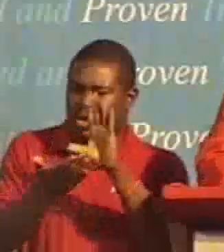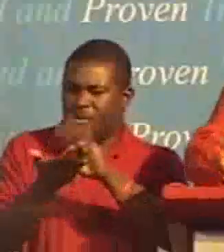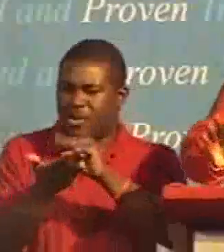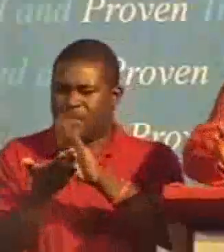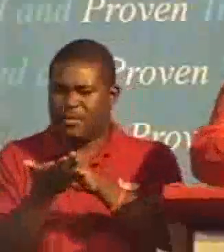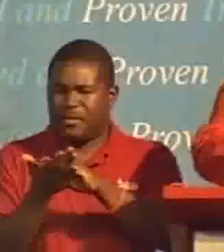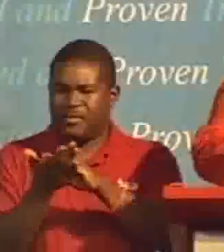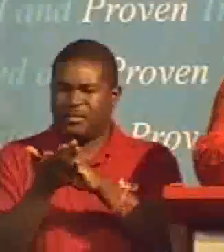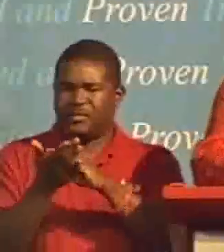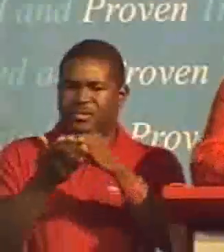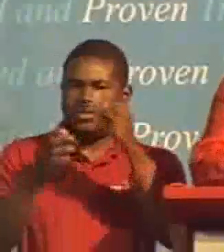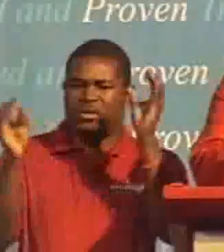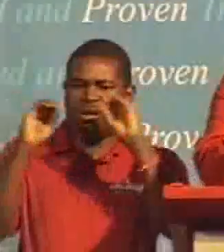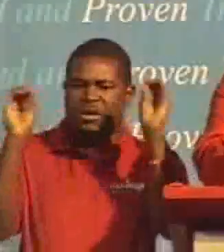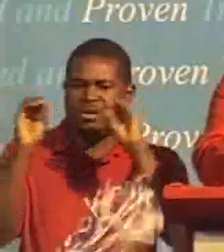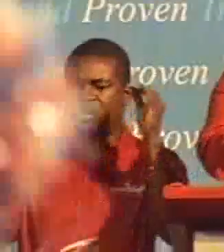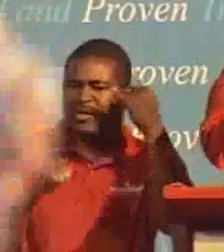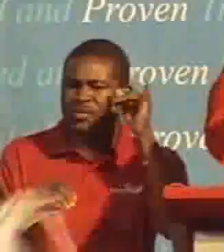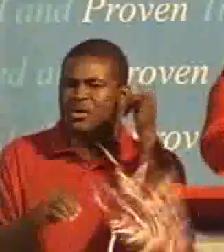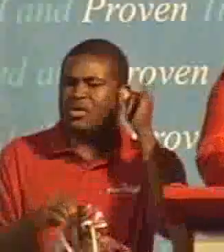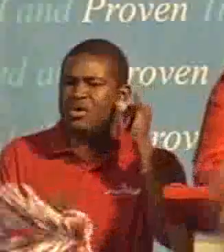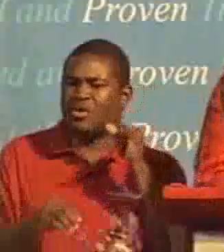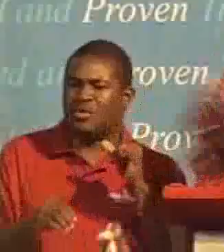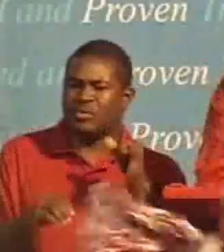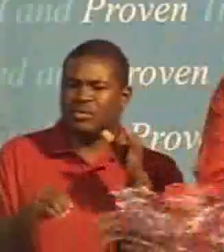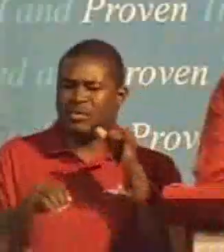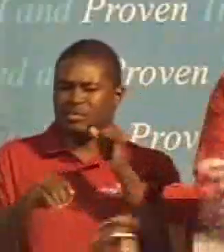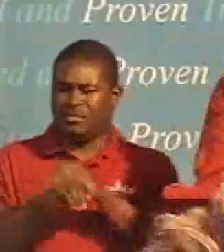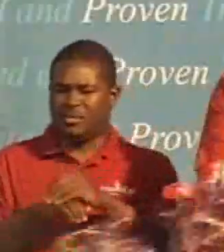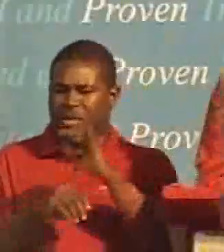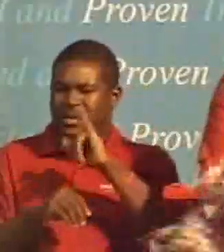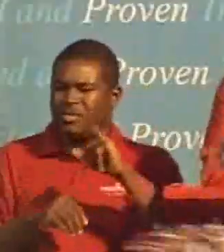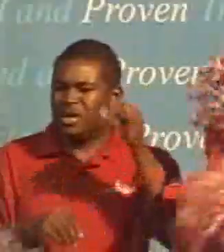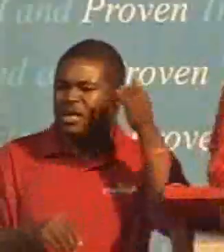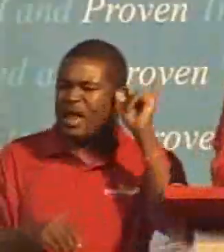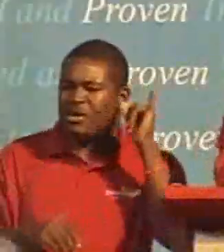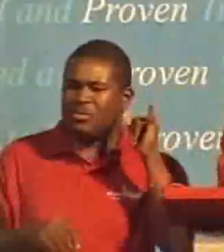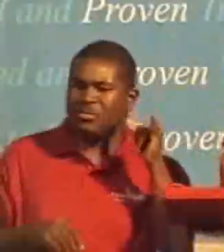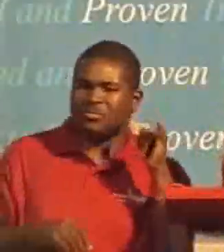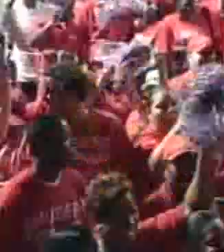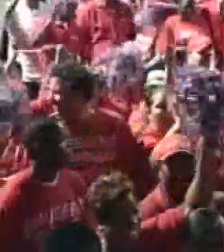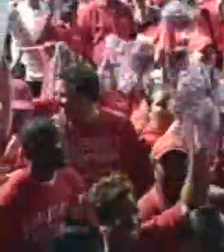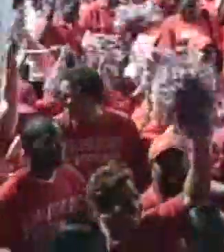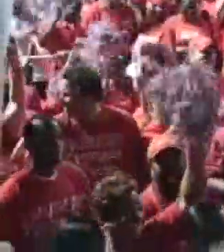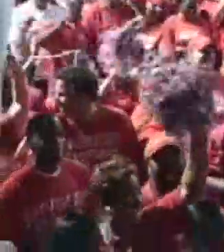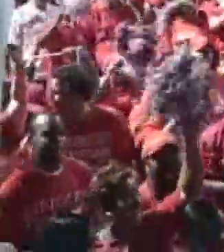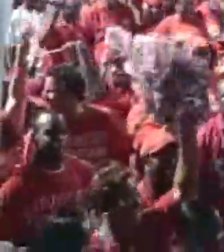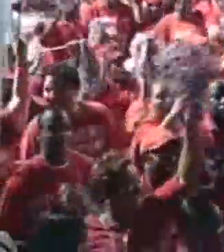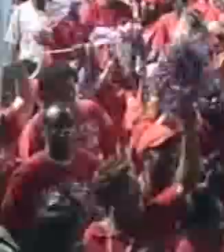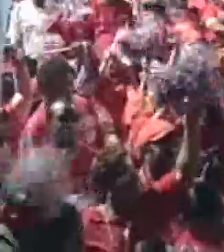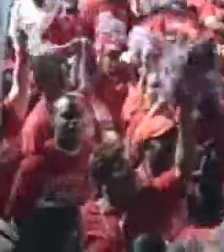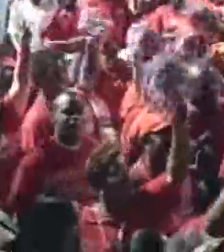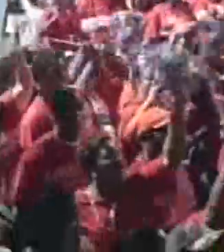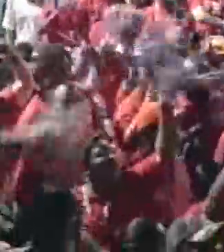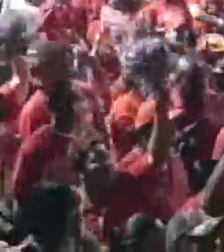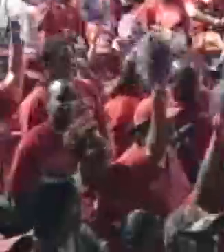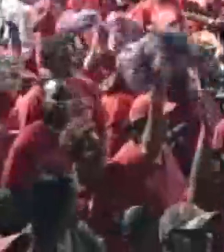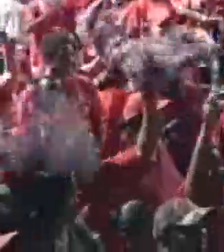Yeah. Nothing gold about them. They're yellow, yellow, mellow. Color red, it's color red, it's color red, it's